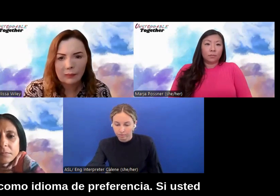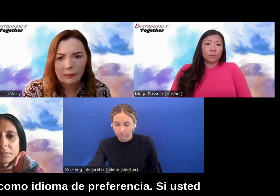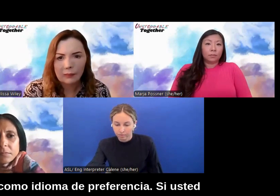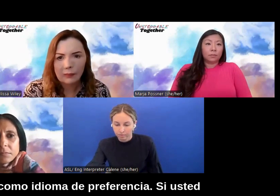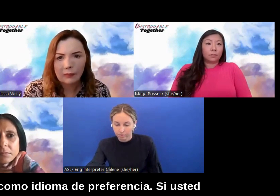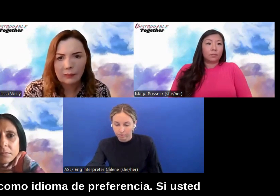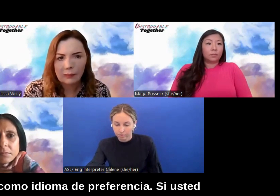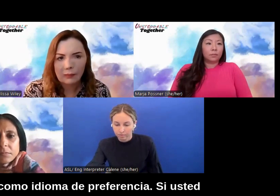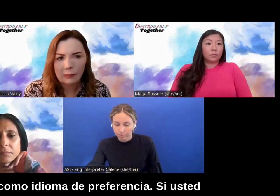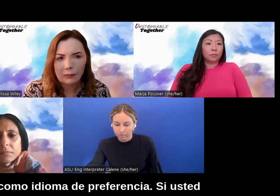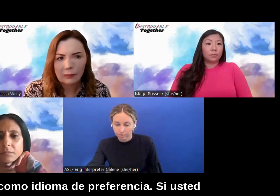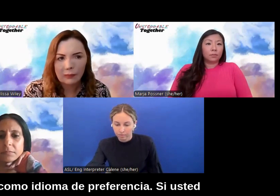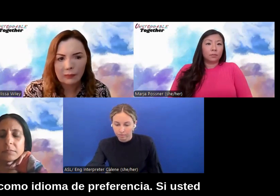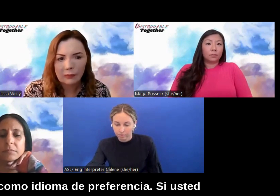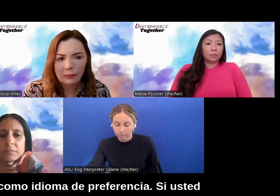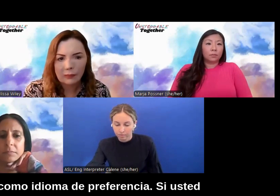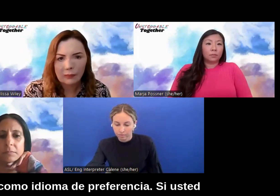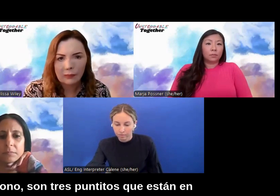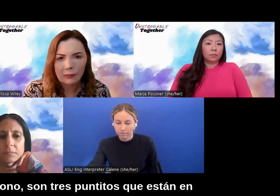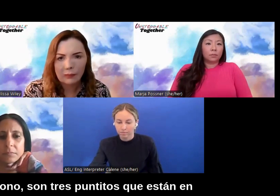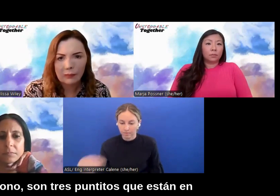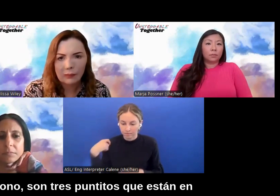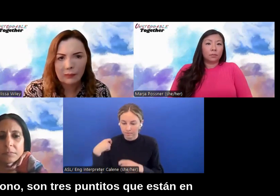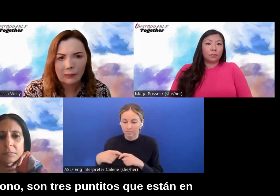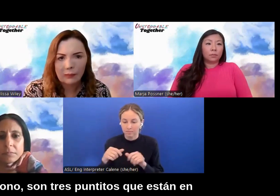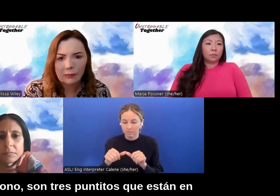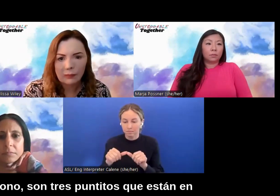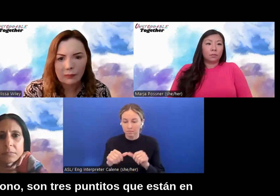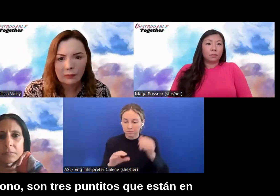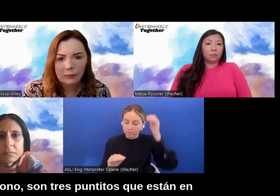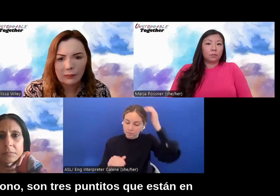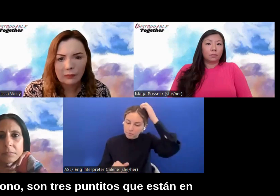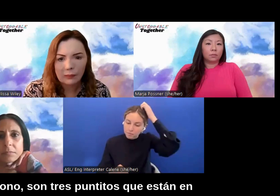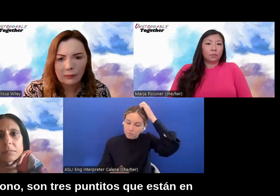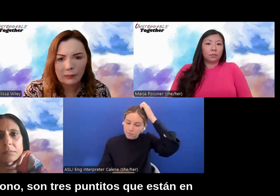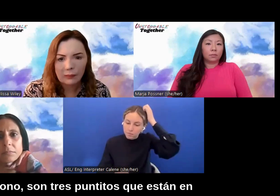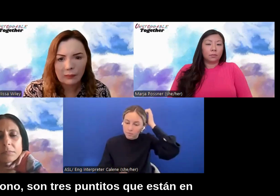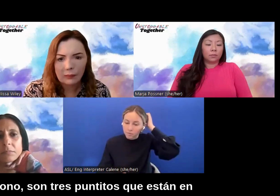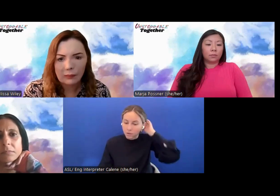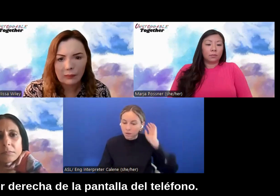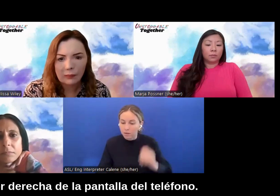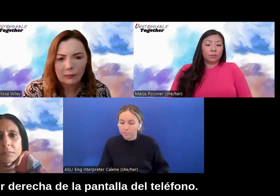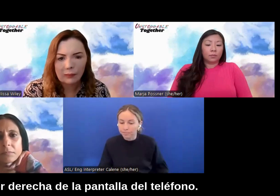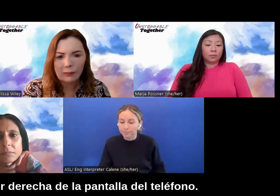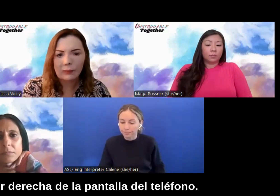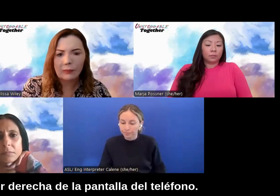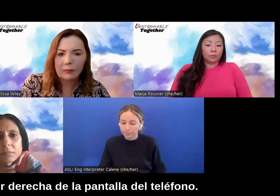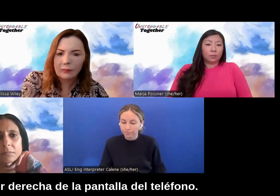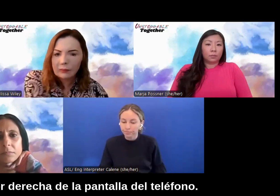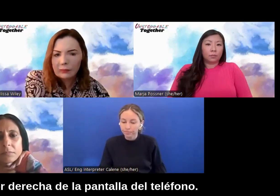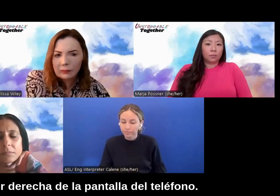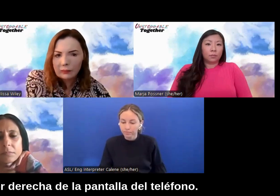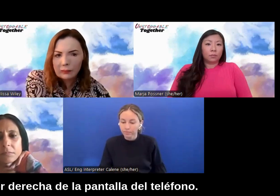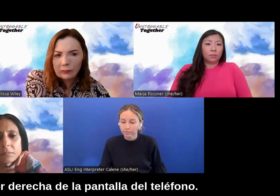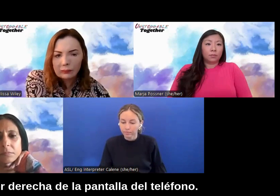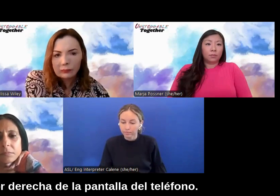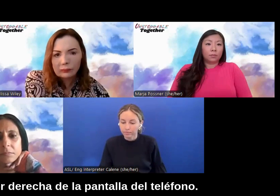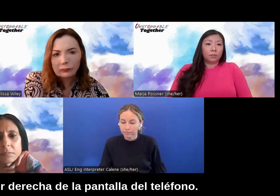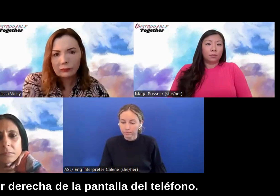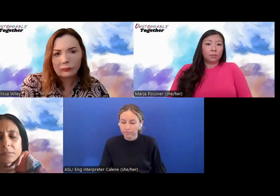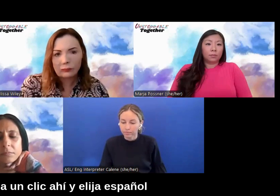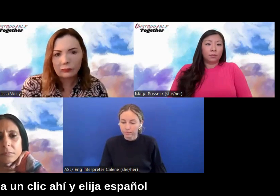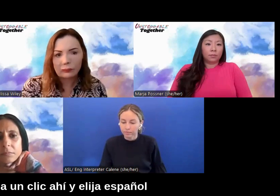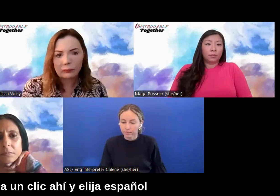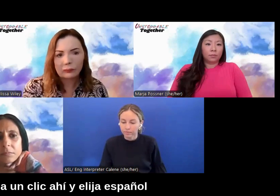elija español como idioma de preferencia. Si usted está en su teléfono, son 3 puntitos que están en la parte superior derecha de la pantalla